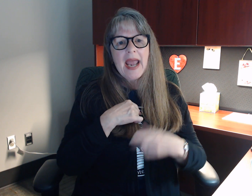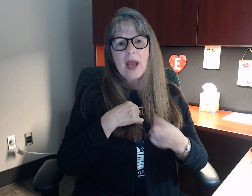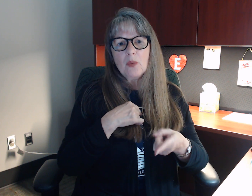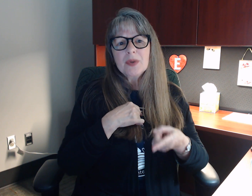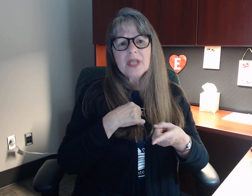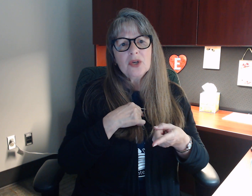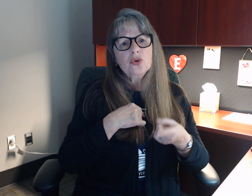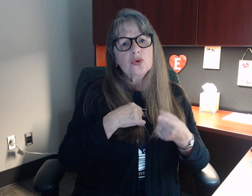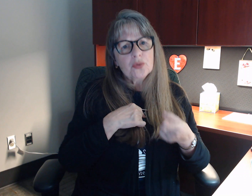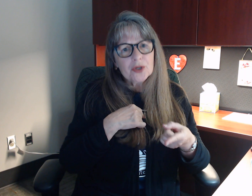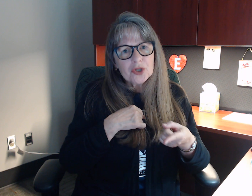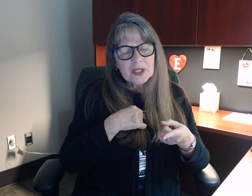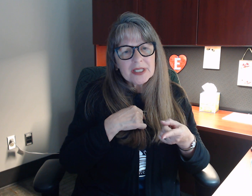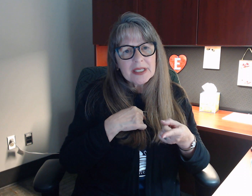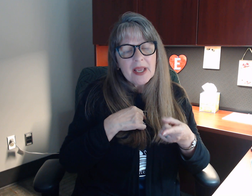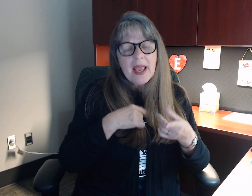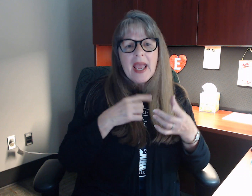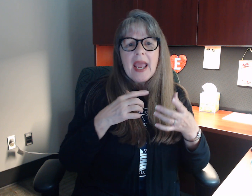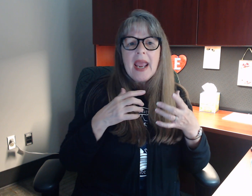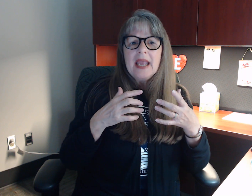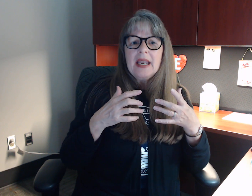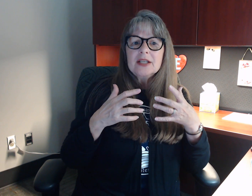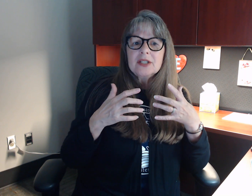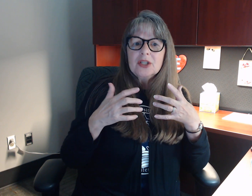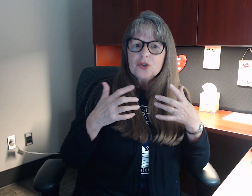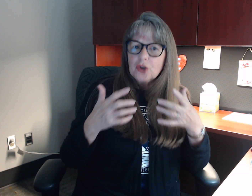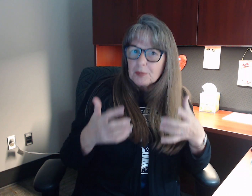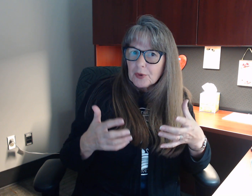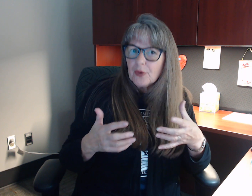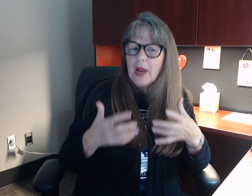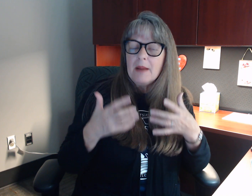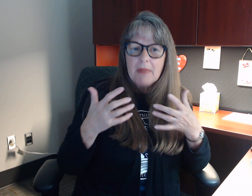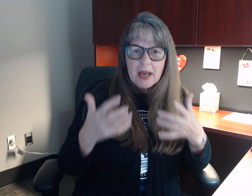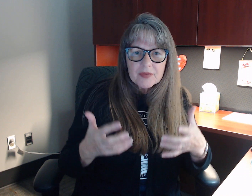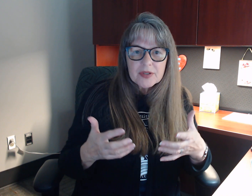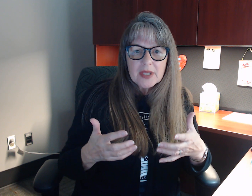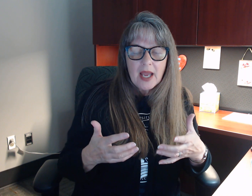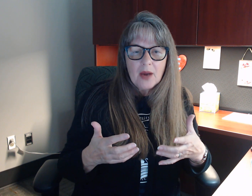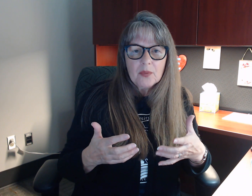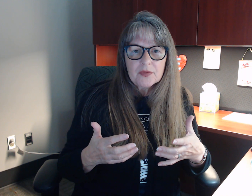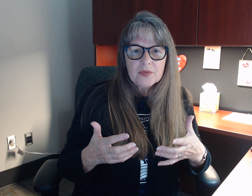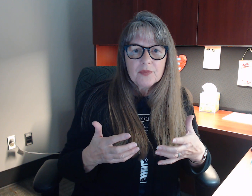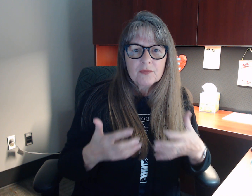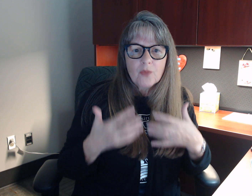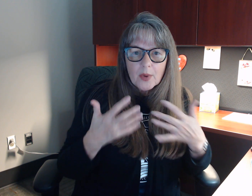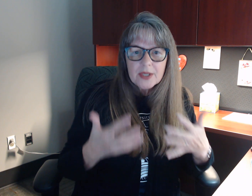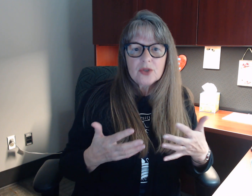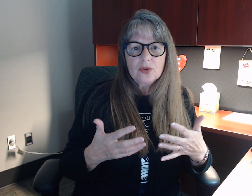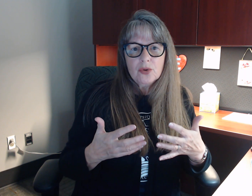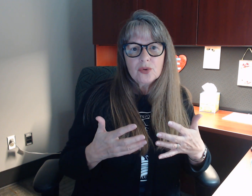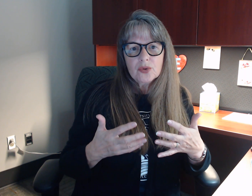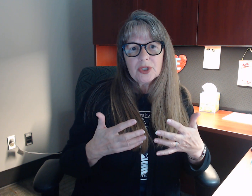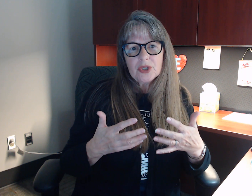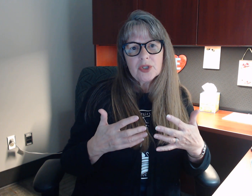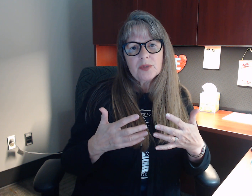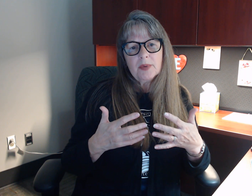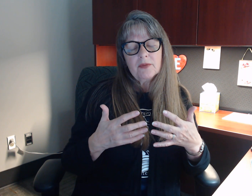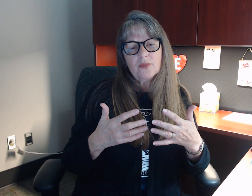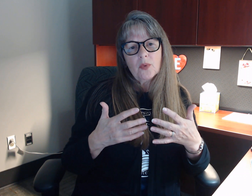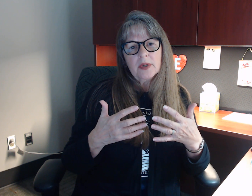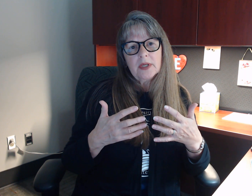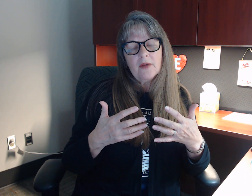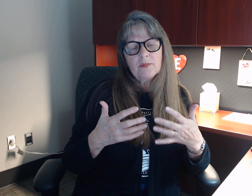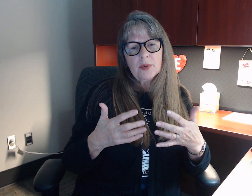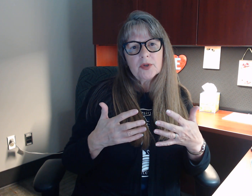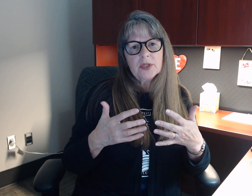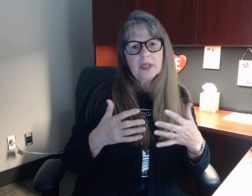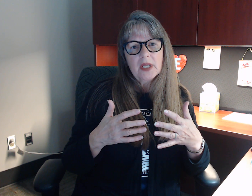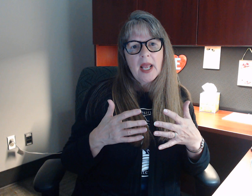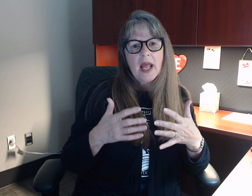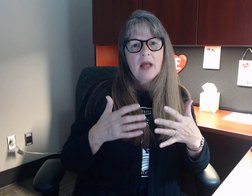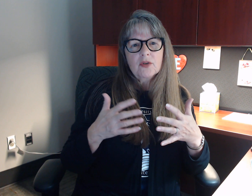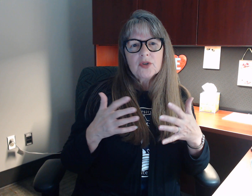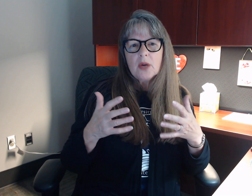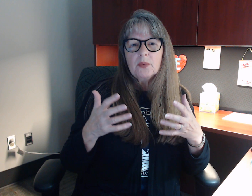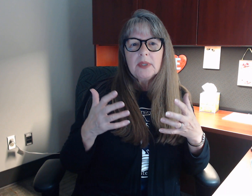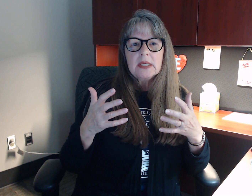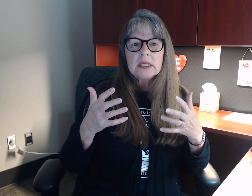would say nutritious. And as an interpreter, I might have said I would have voiced nutritious, but for a deaf person, there's not really a sign